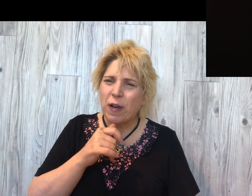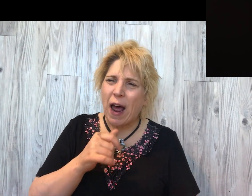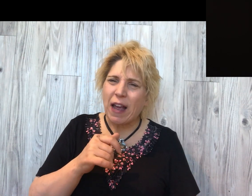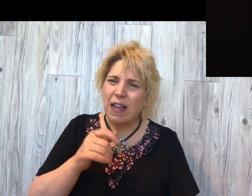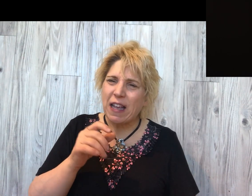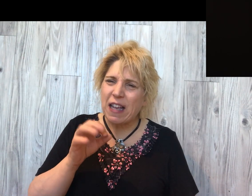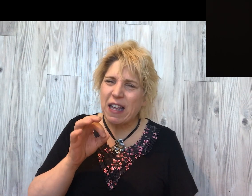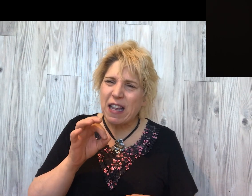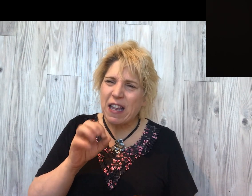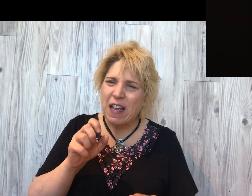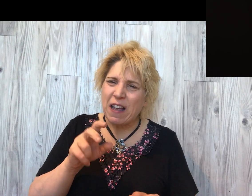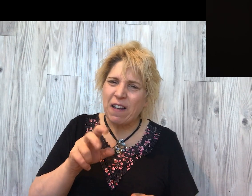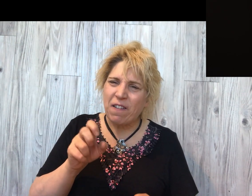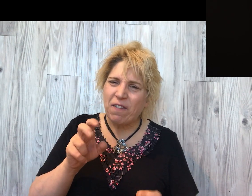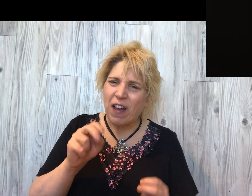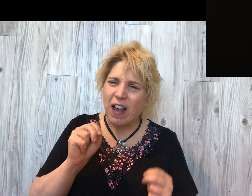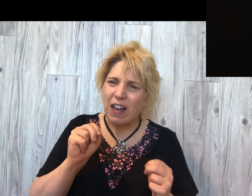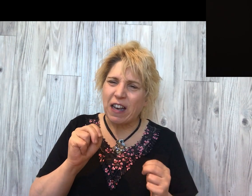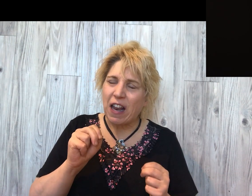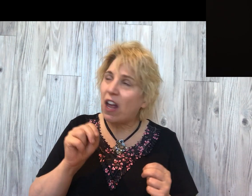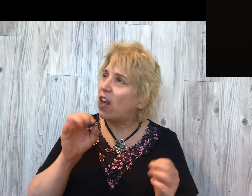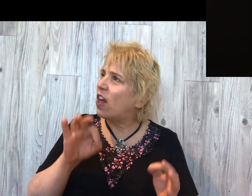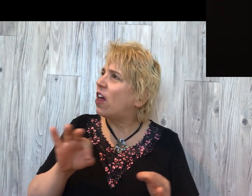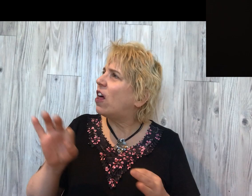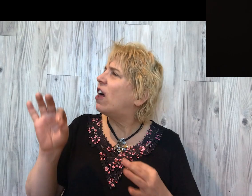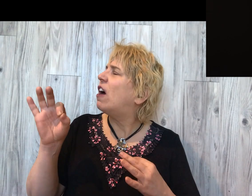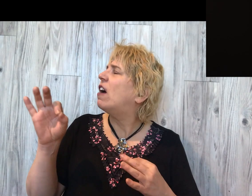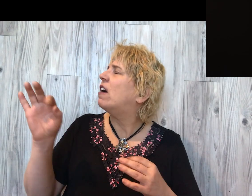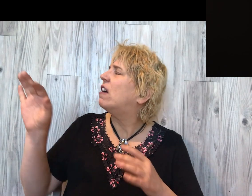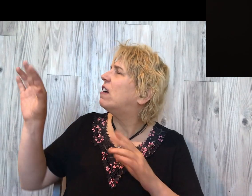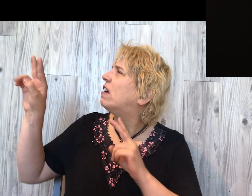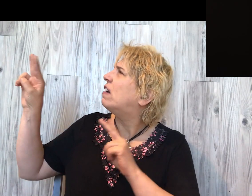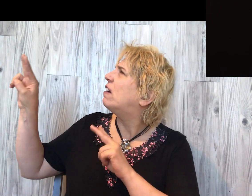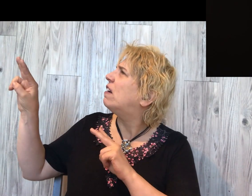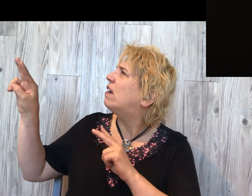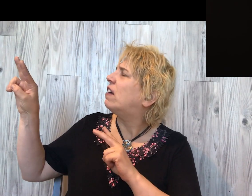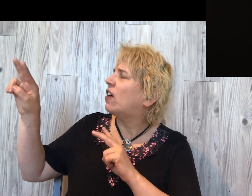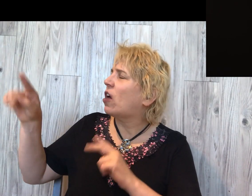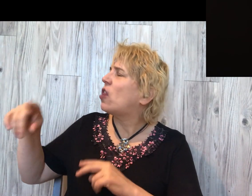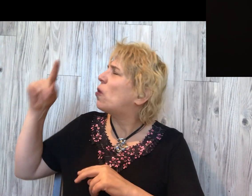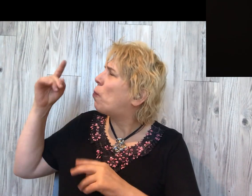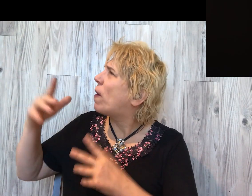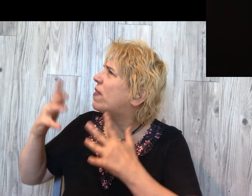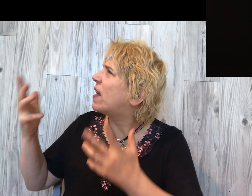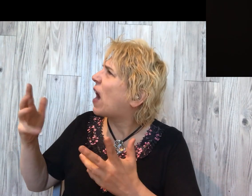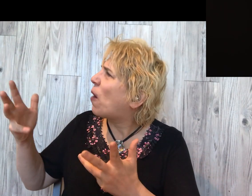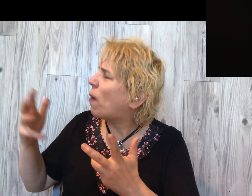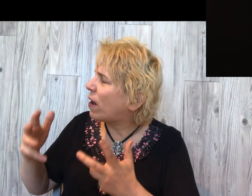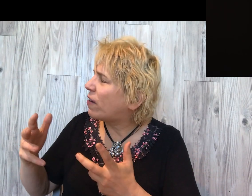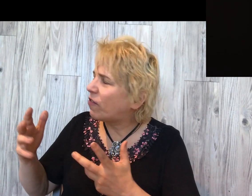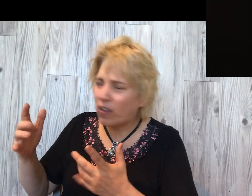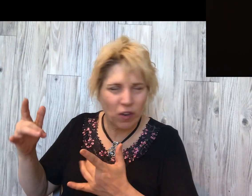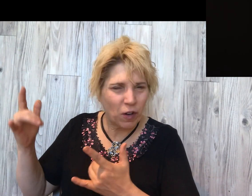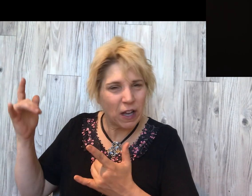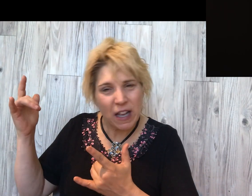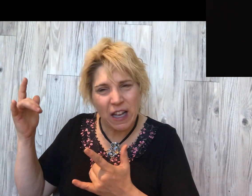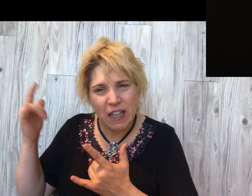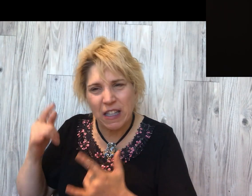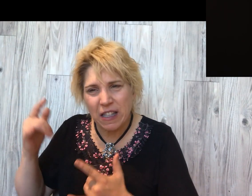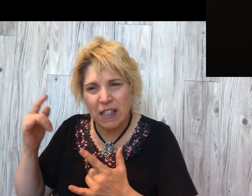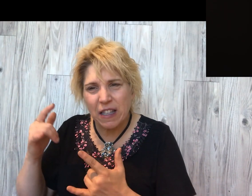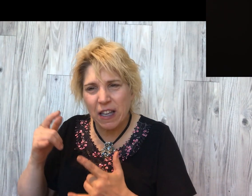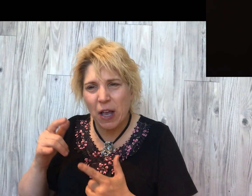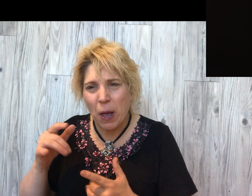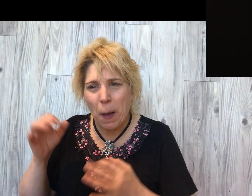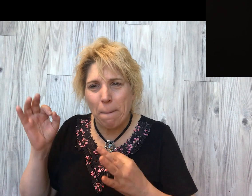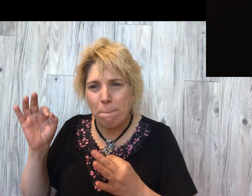heaven, but admits their need and says, God, the one thing I want from you today is mercy?